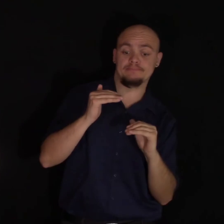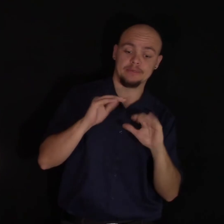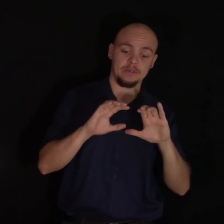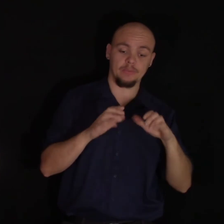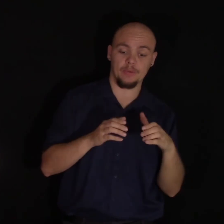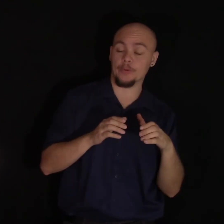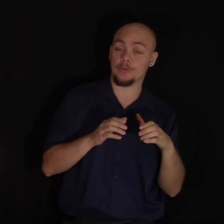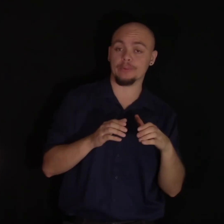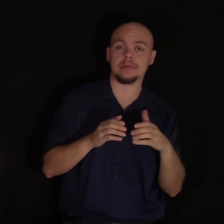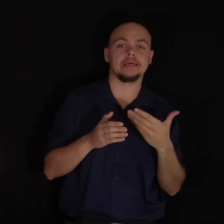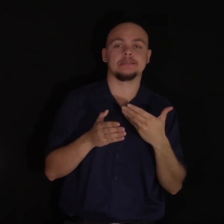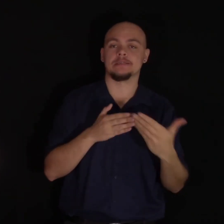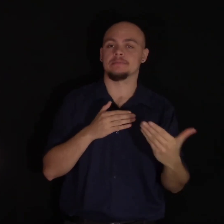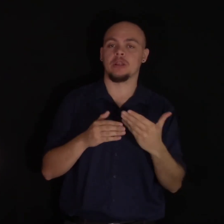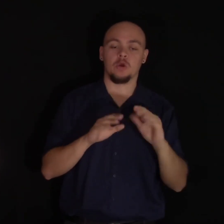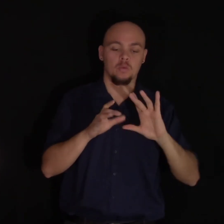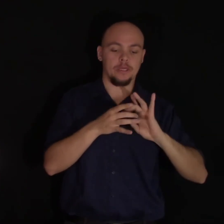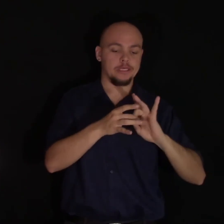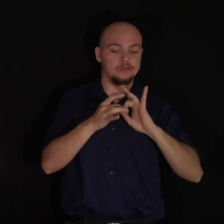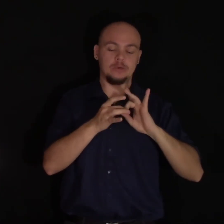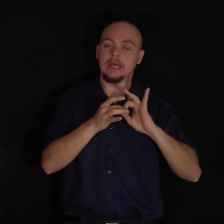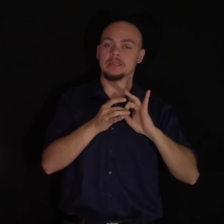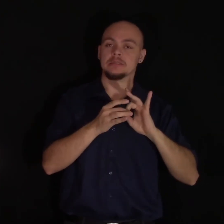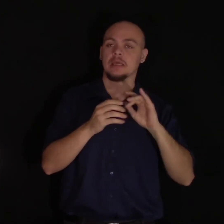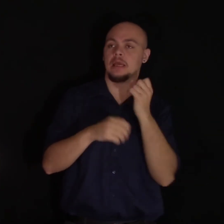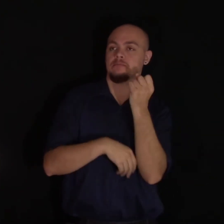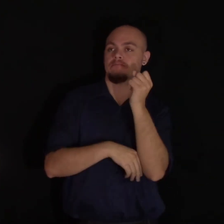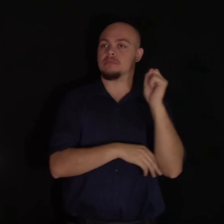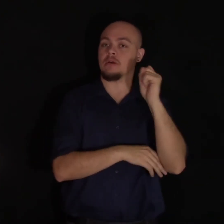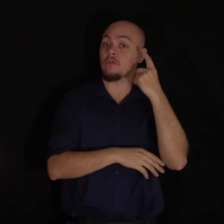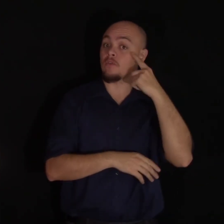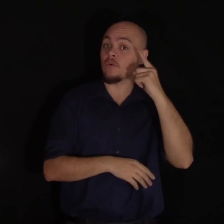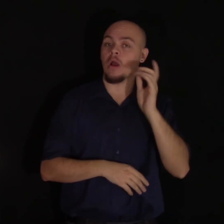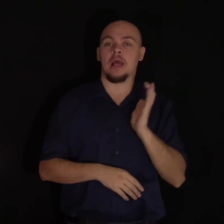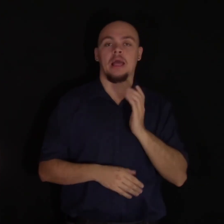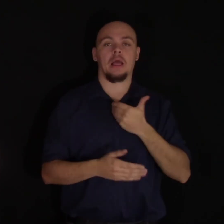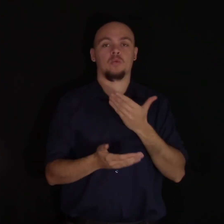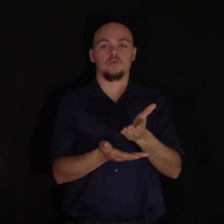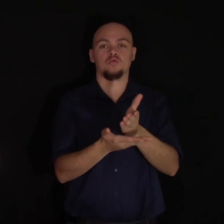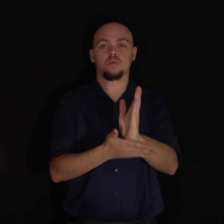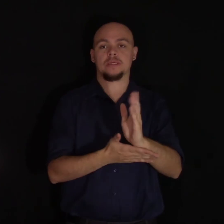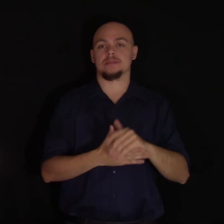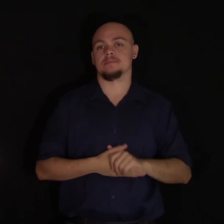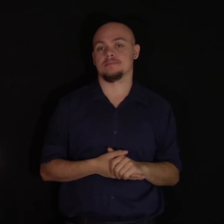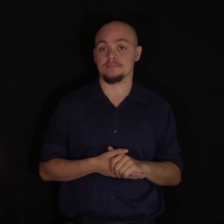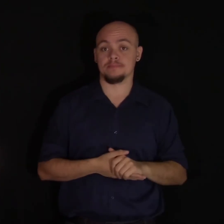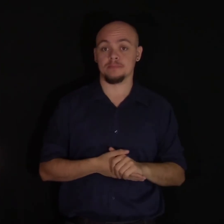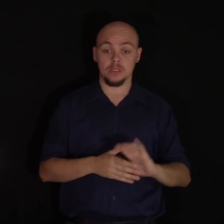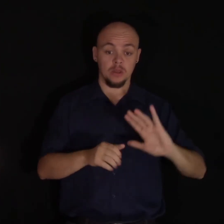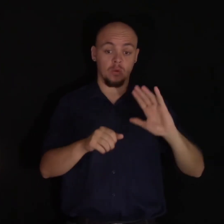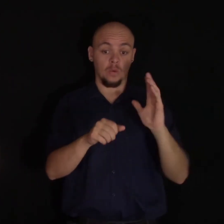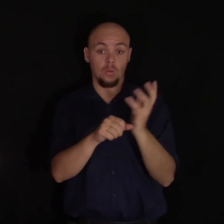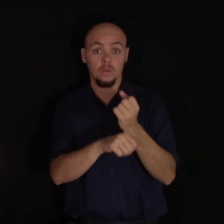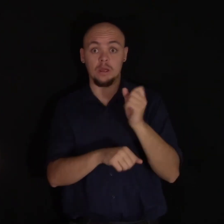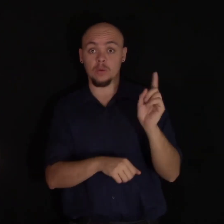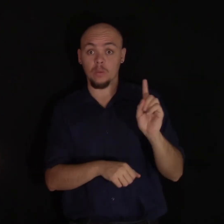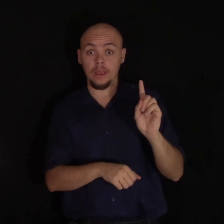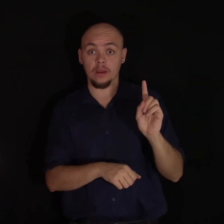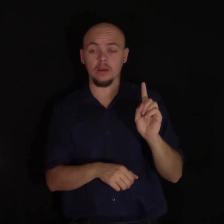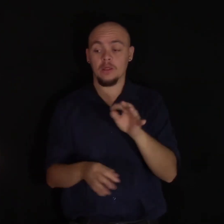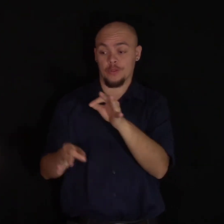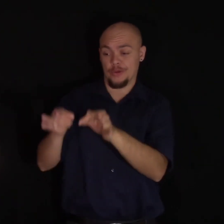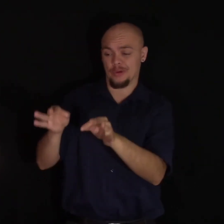and fight for our rights. Gay rights cannot be won in the courtrooms, but in the hearts and the minds of the